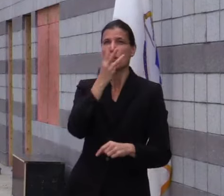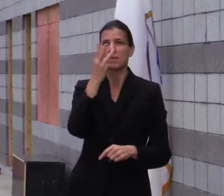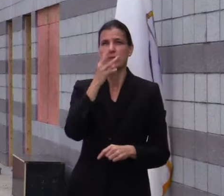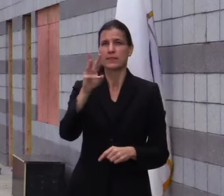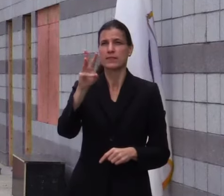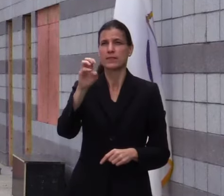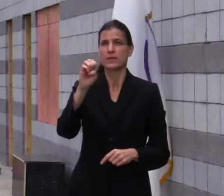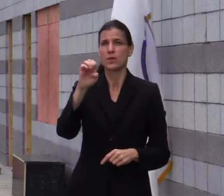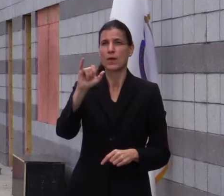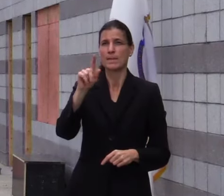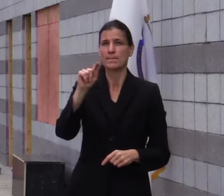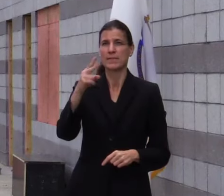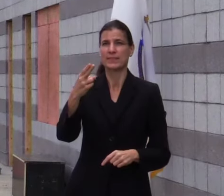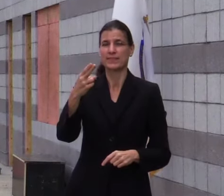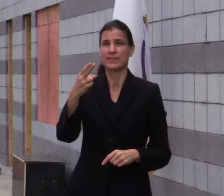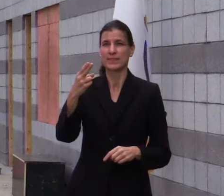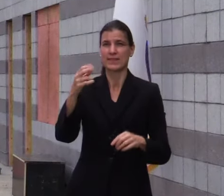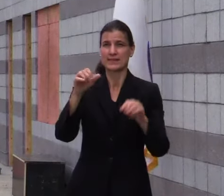Yeah.